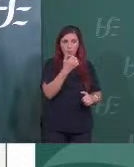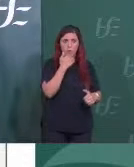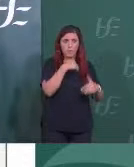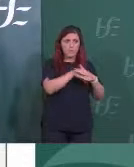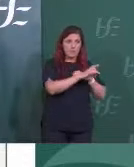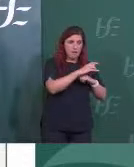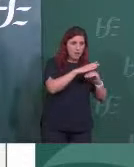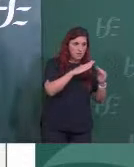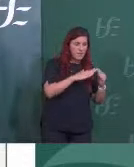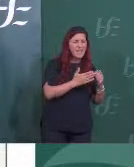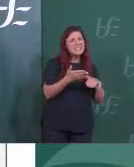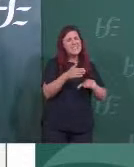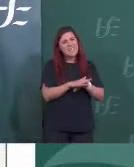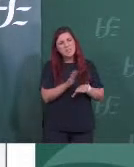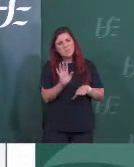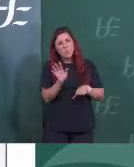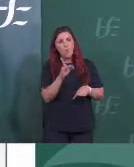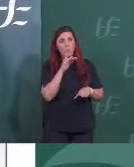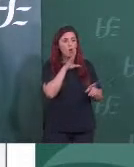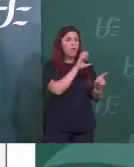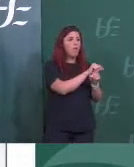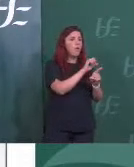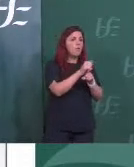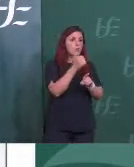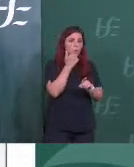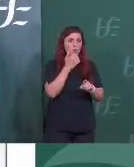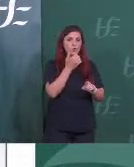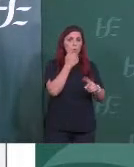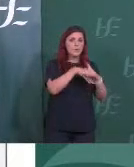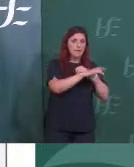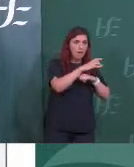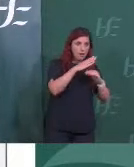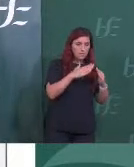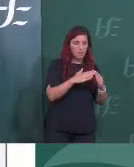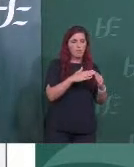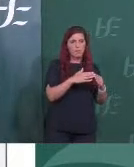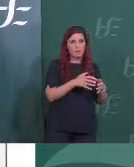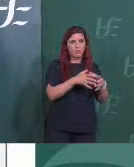not so much, and cases rising. And this is Israel,